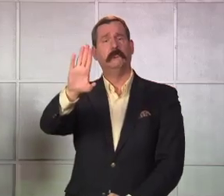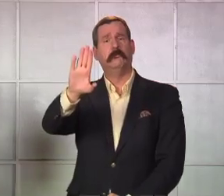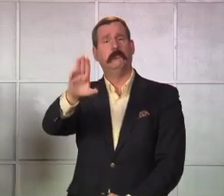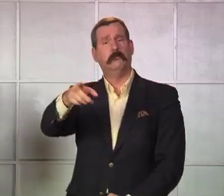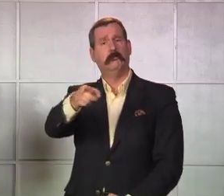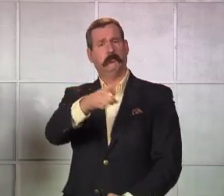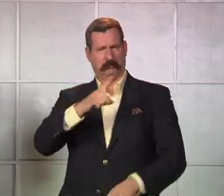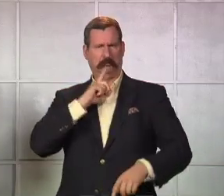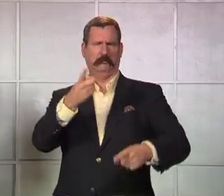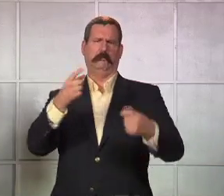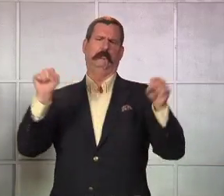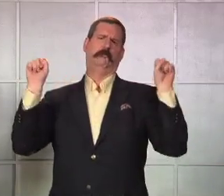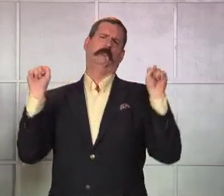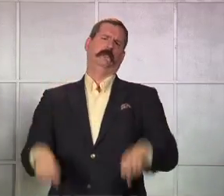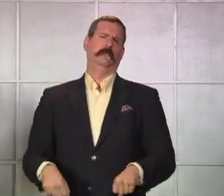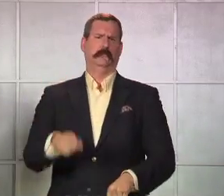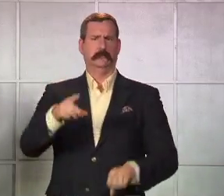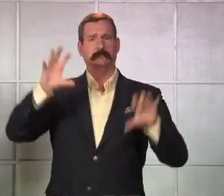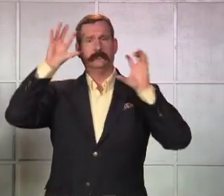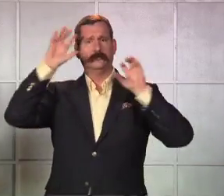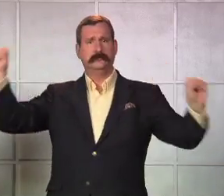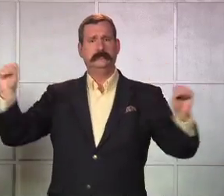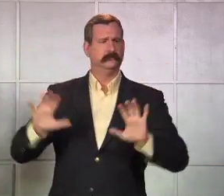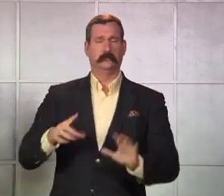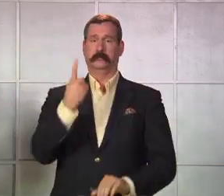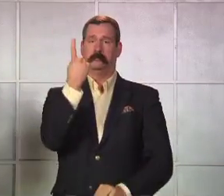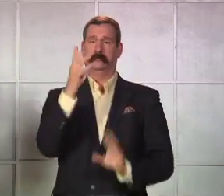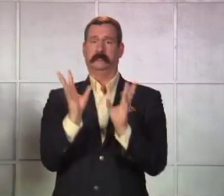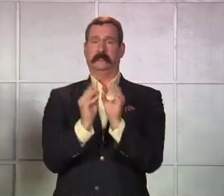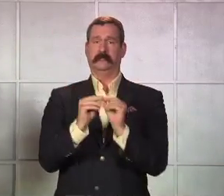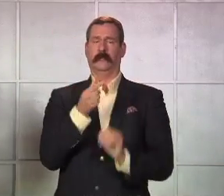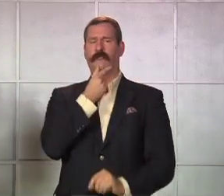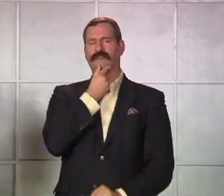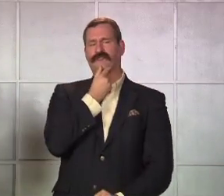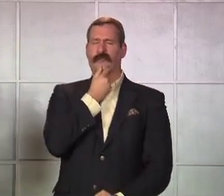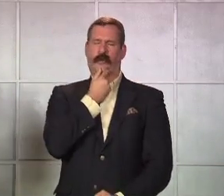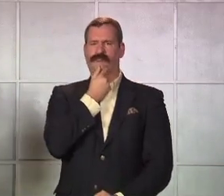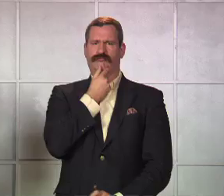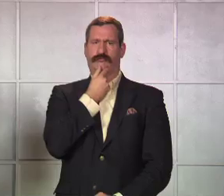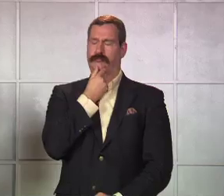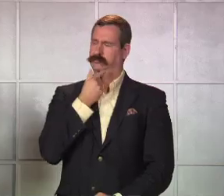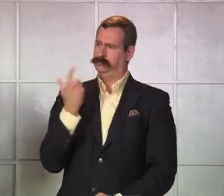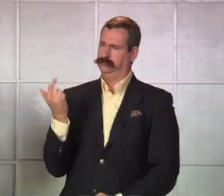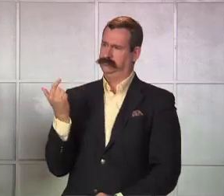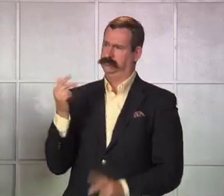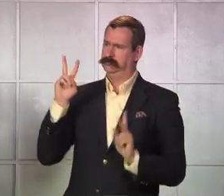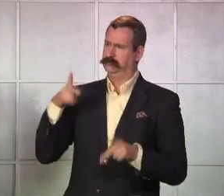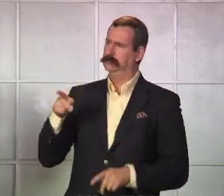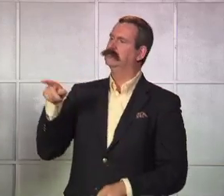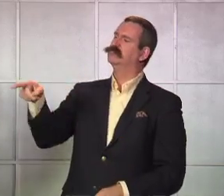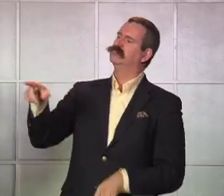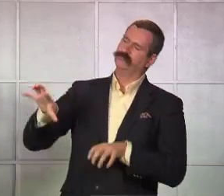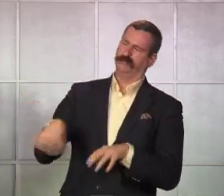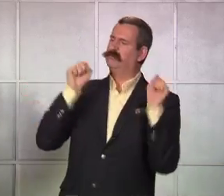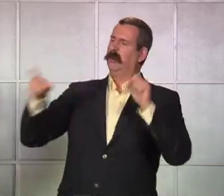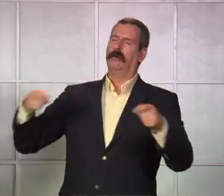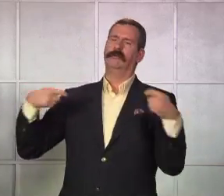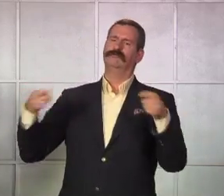else. Another example might be at a club, where the president normally presides over the meeting. Equip the